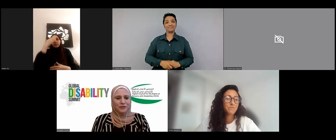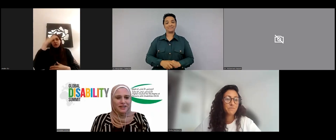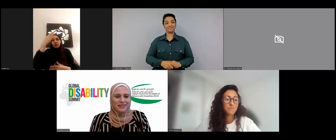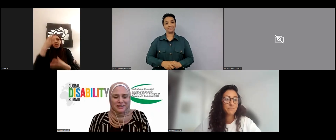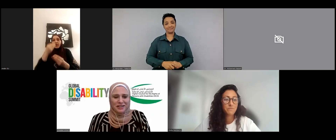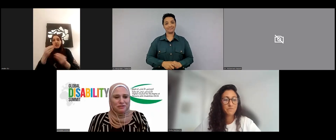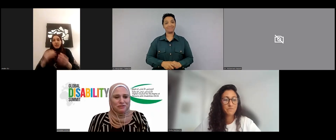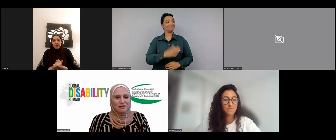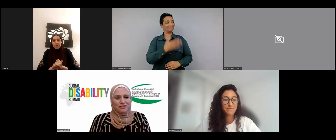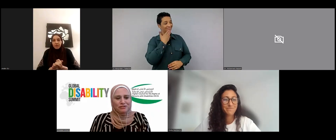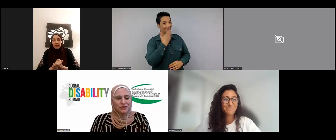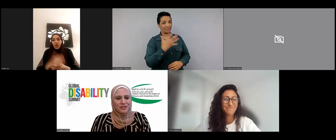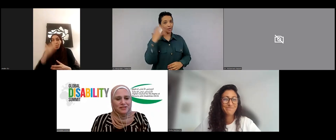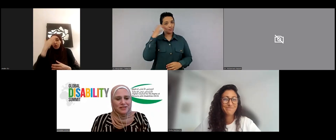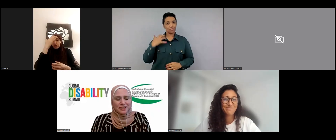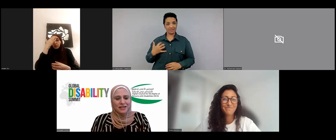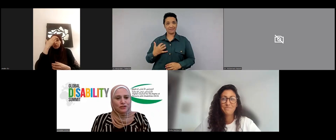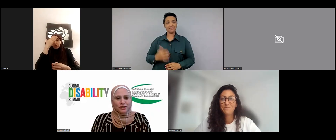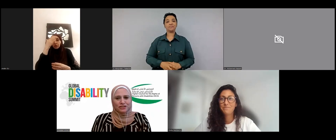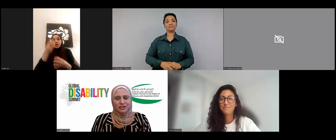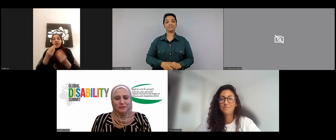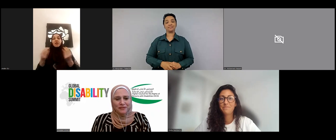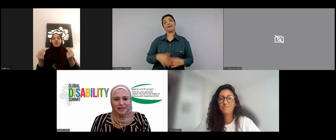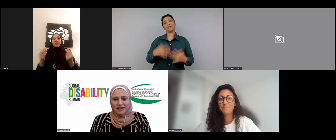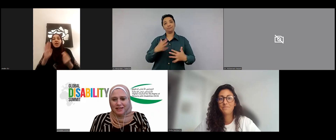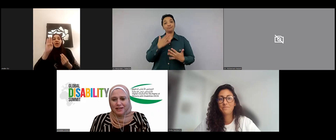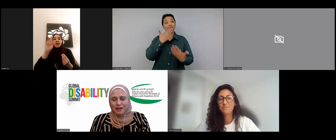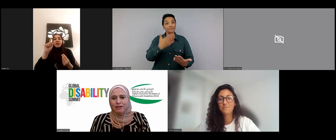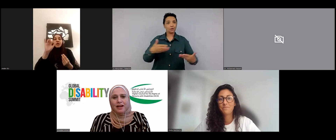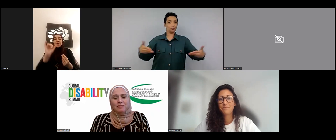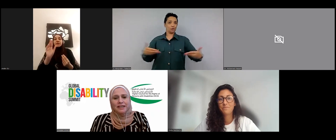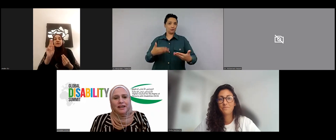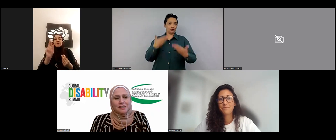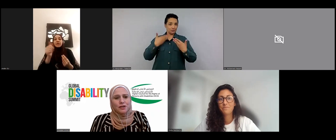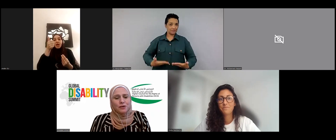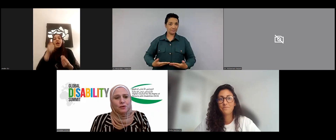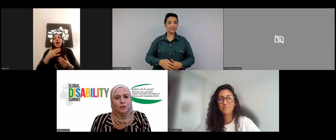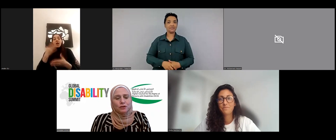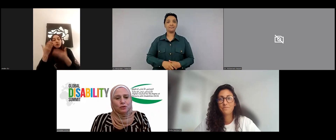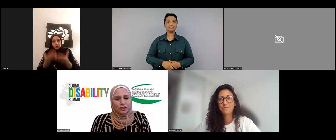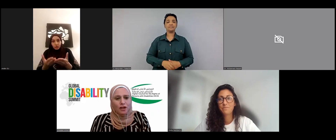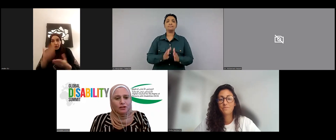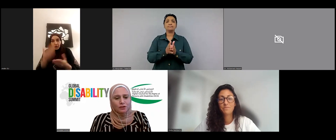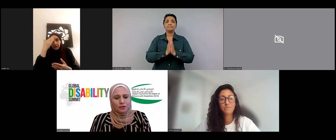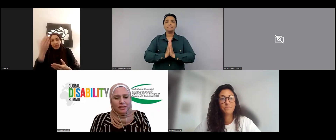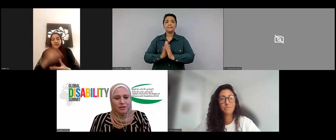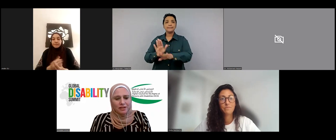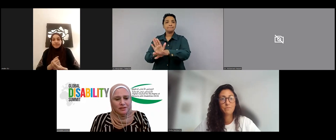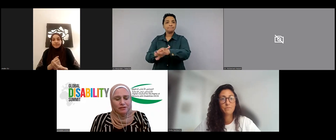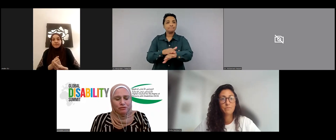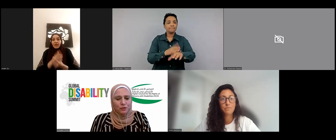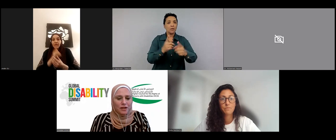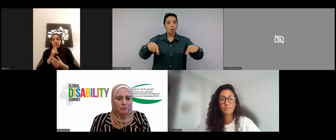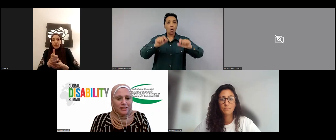Thank you, Greta. Thank you very much for this introduction. If I might ask you all to turn on your